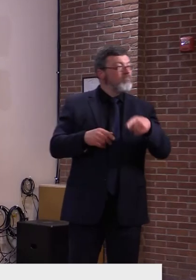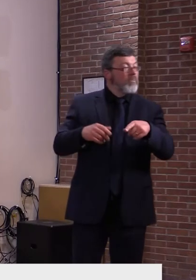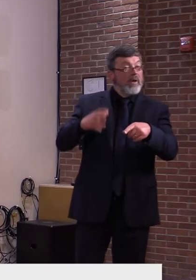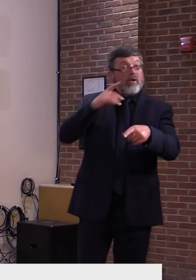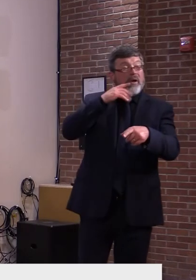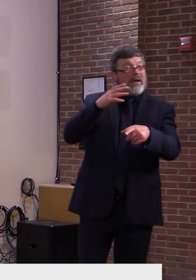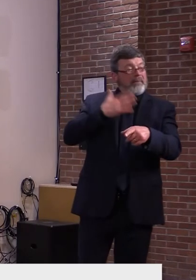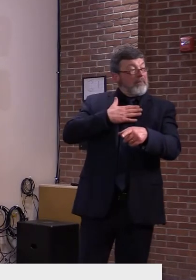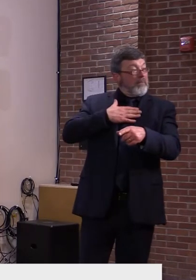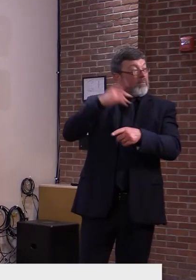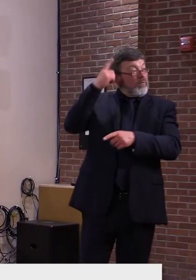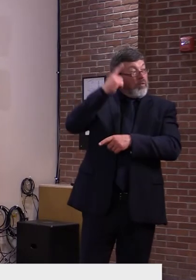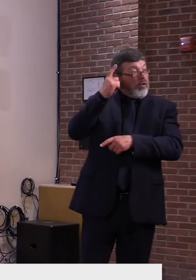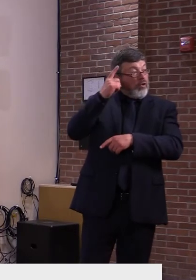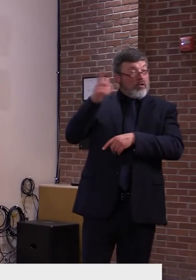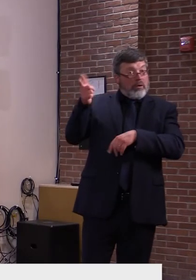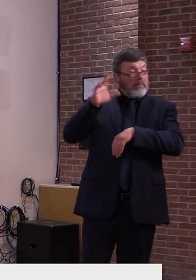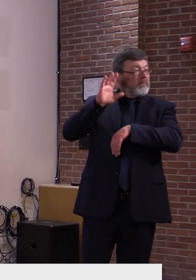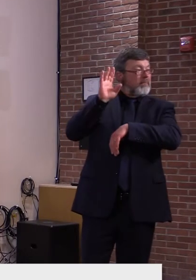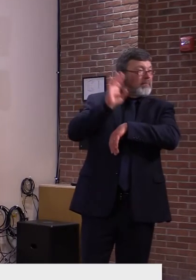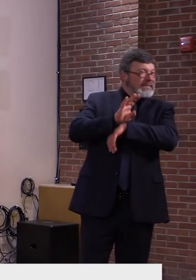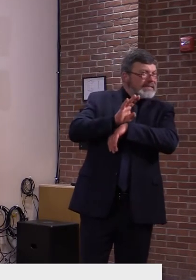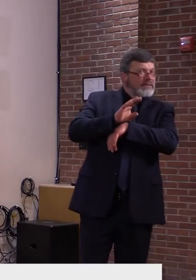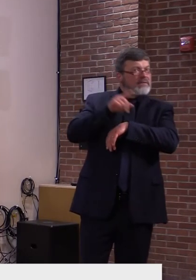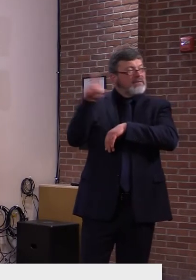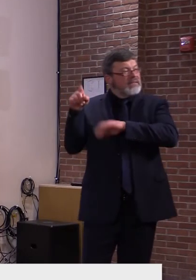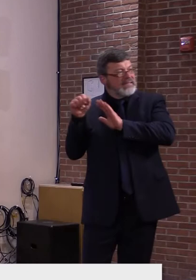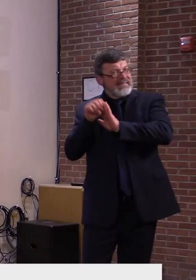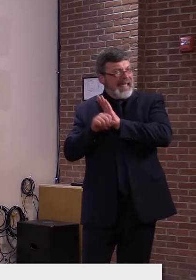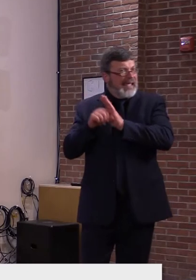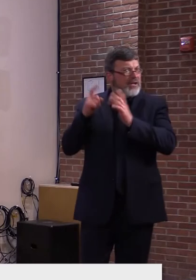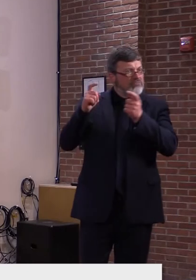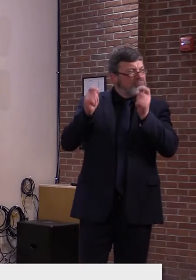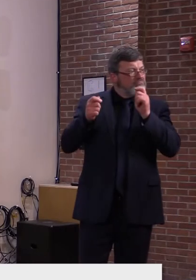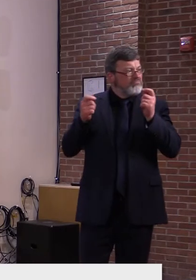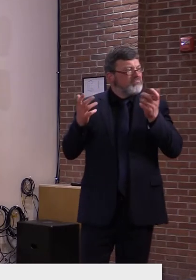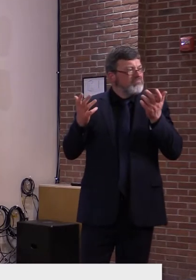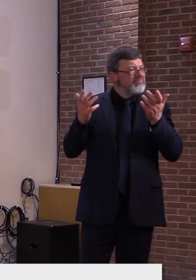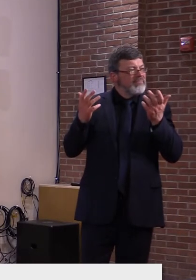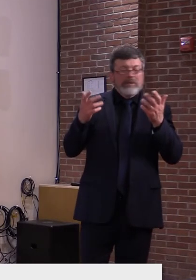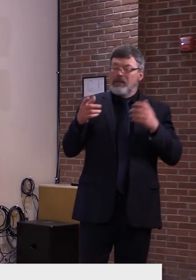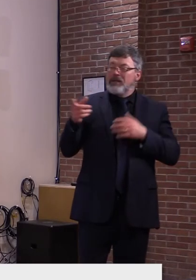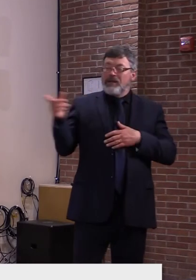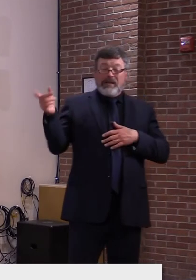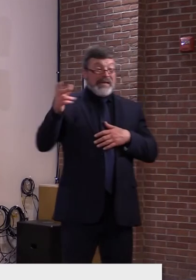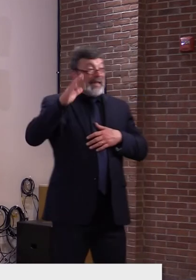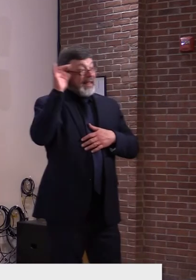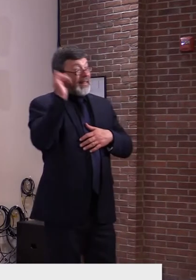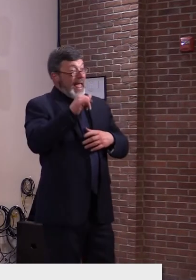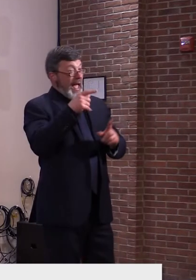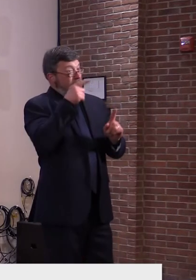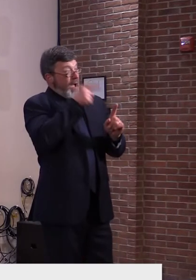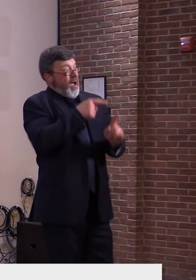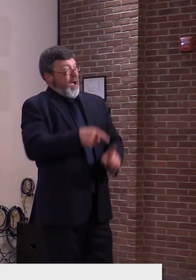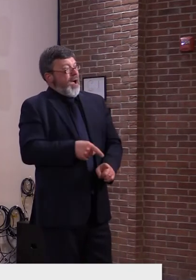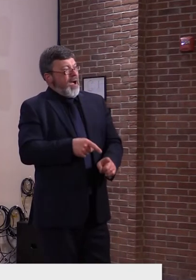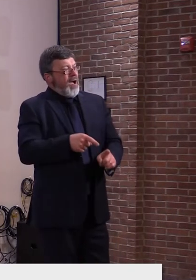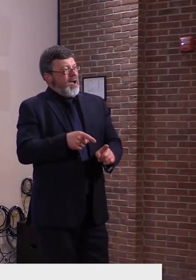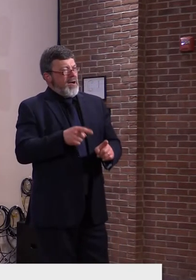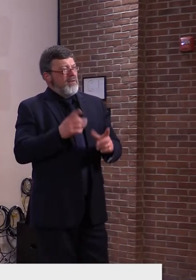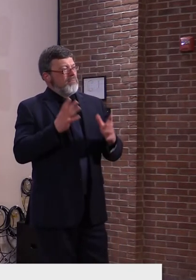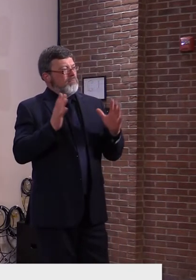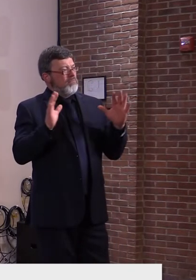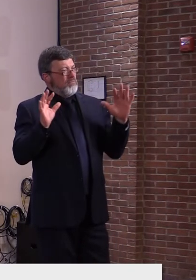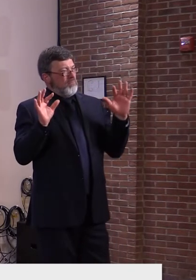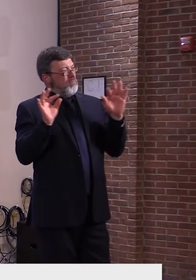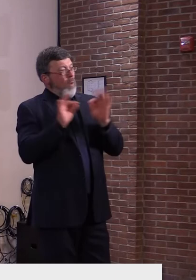state. I think it's all around. I can't give you the specifics, but I think the importance of that is